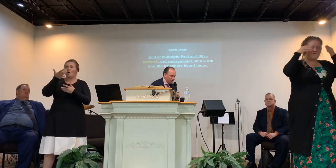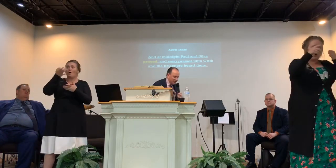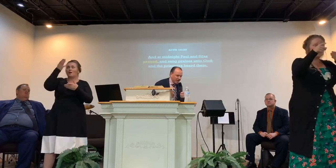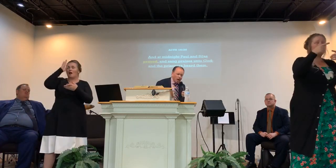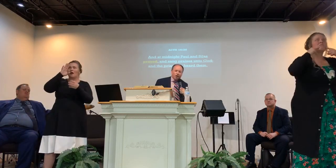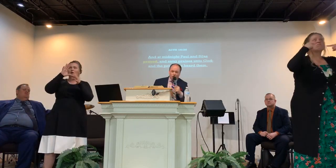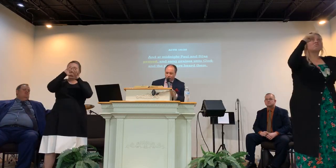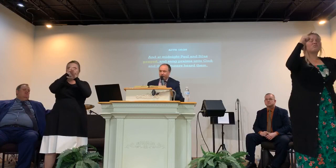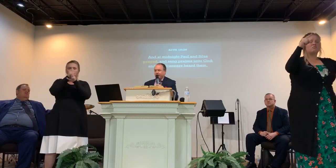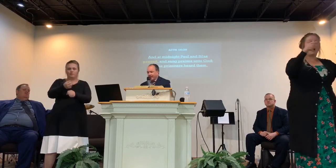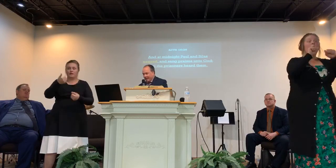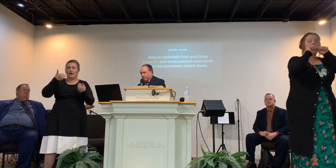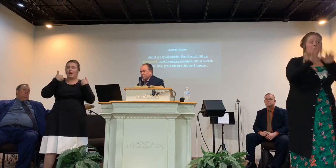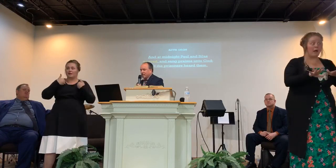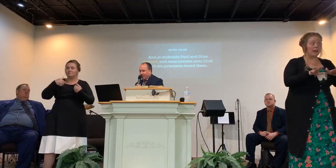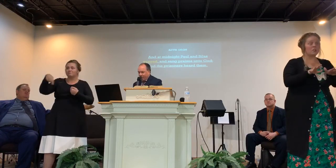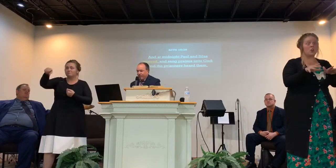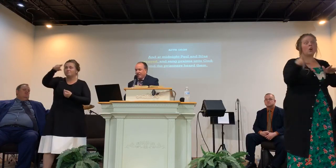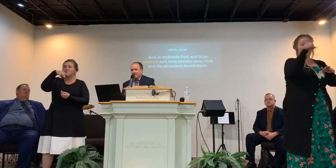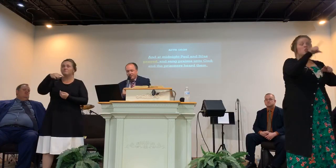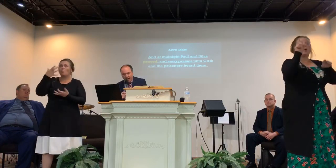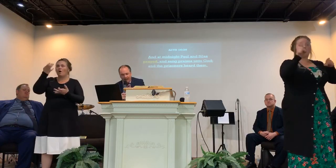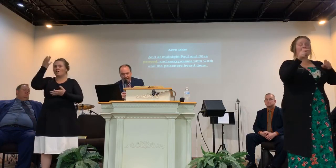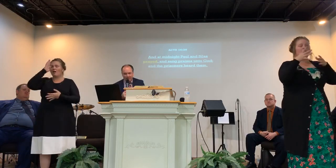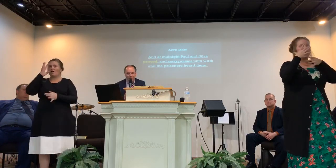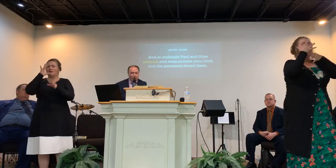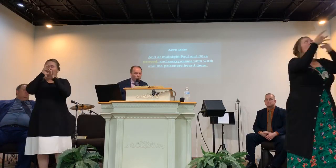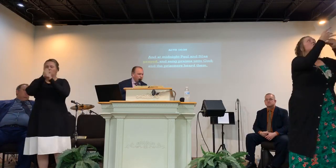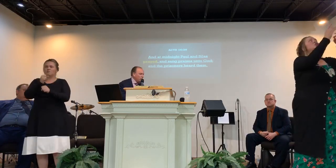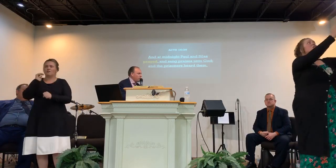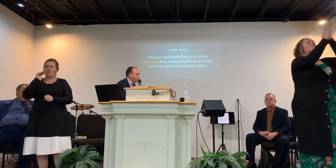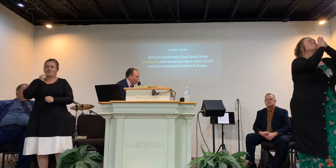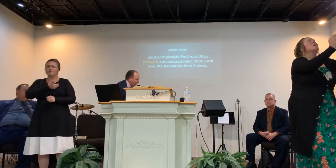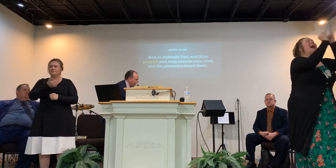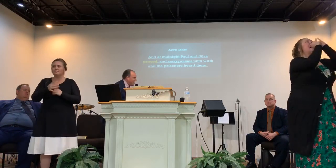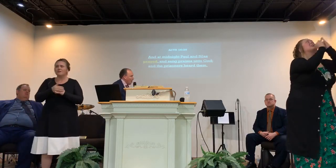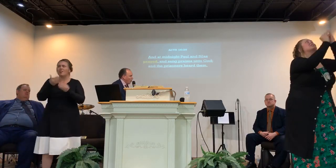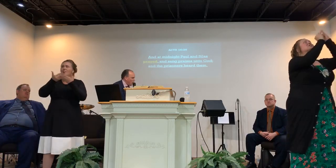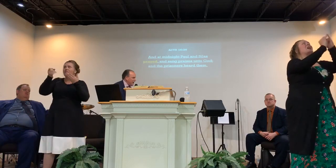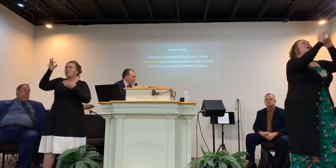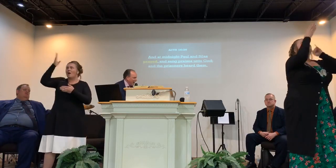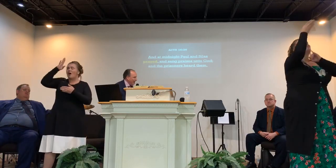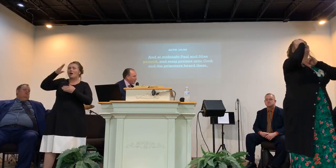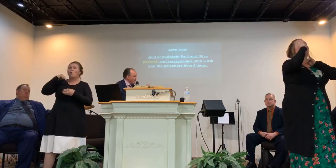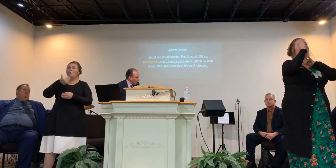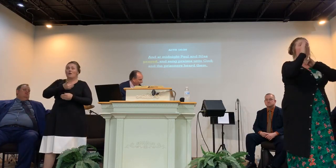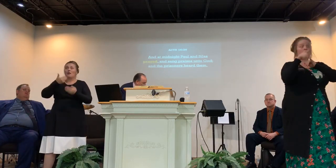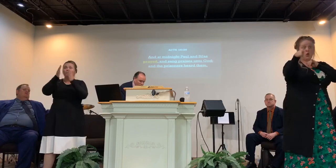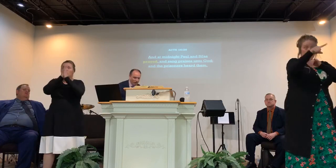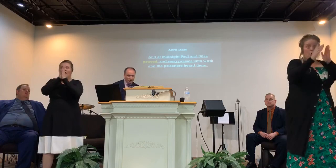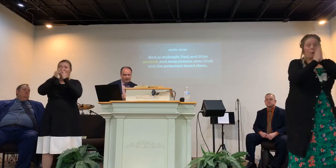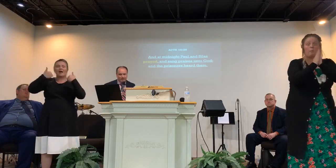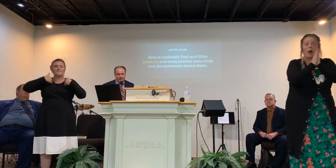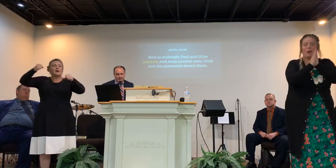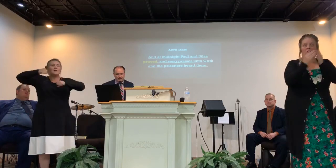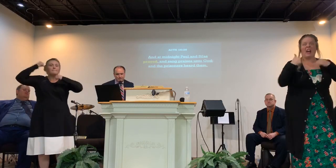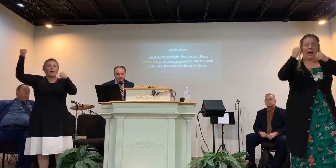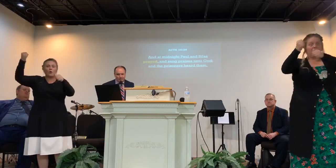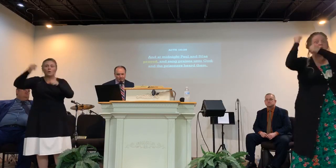become interested? You need to get interested in the things of God. When we pray, we have power.